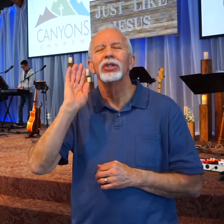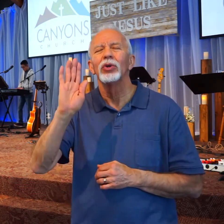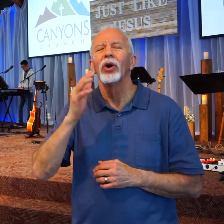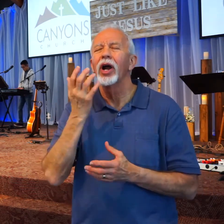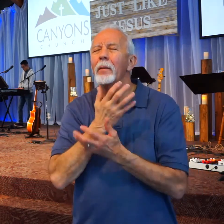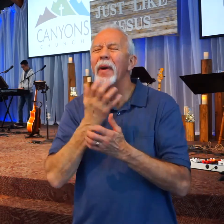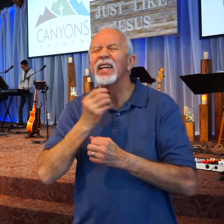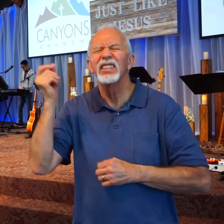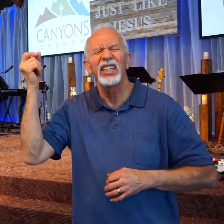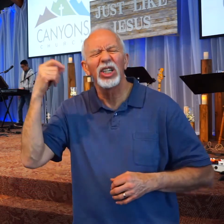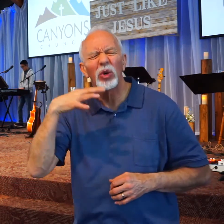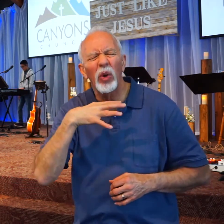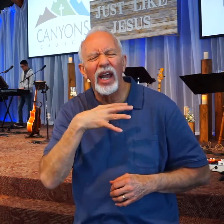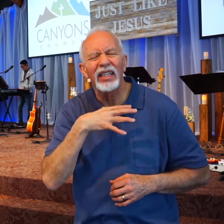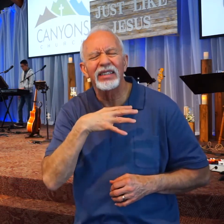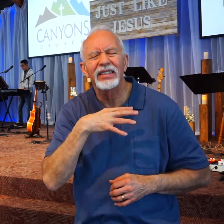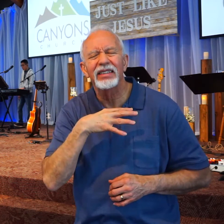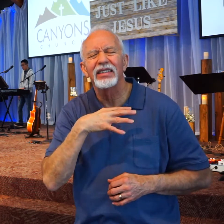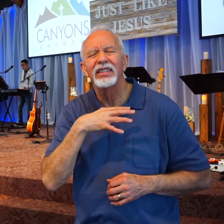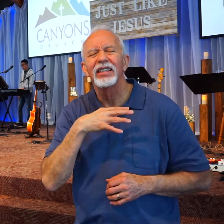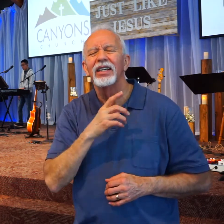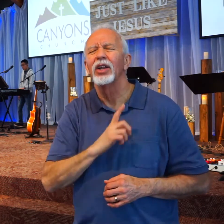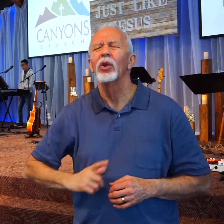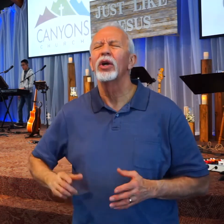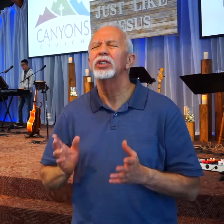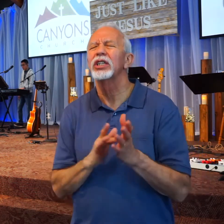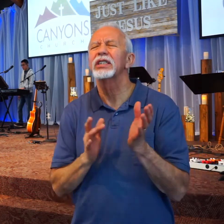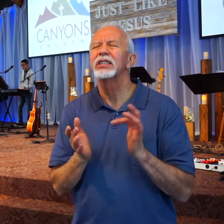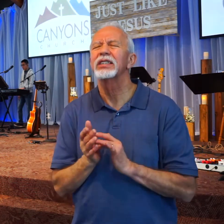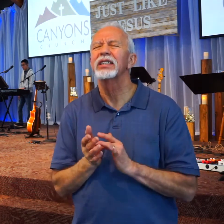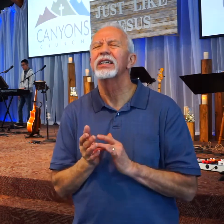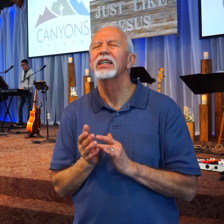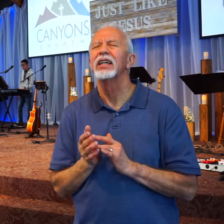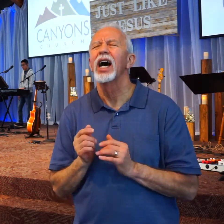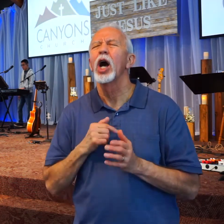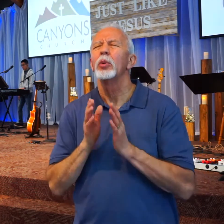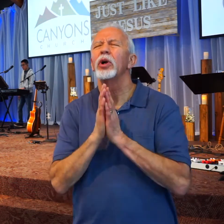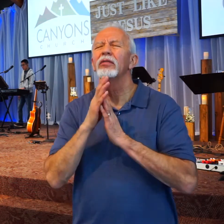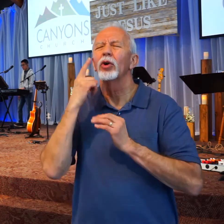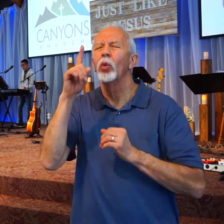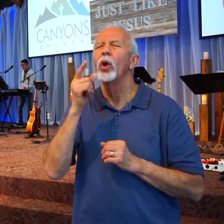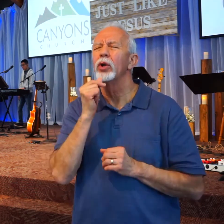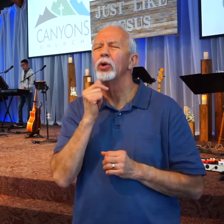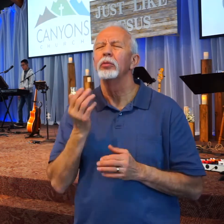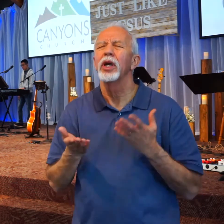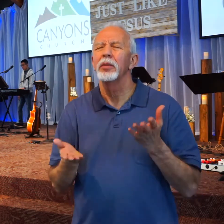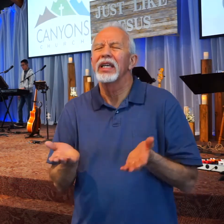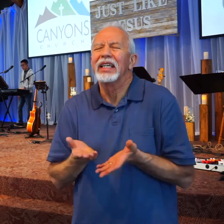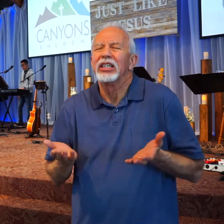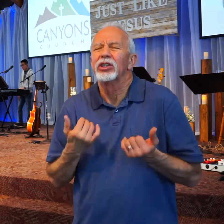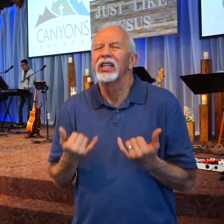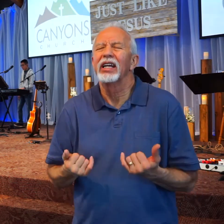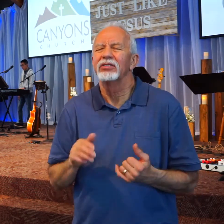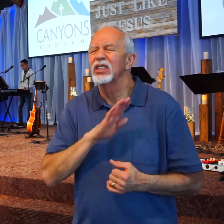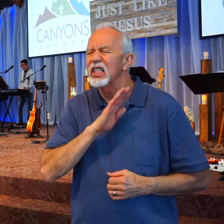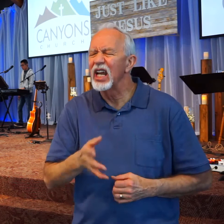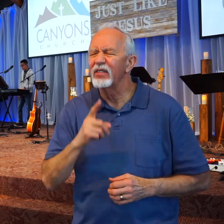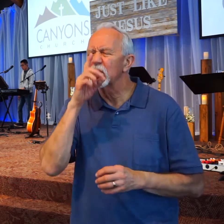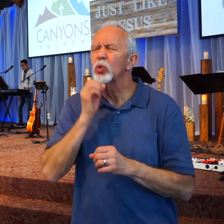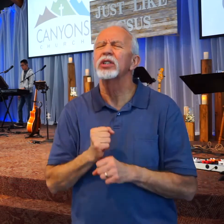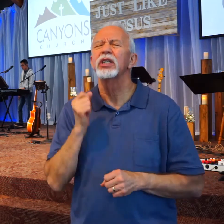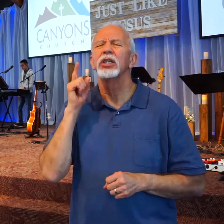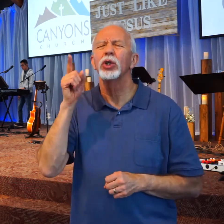amazing grace. Lord Jesus, I pray for one who may be here today who's never, ever trusted